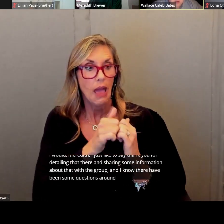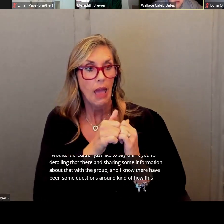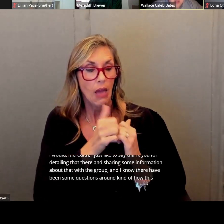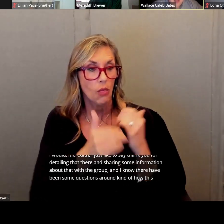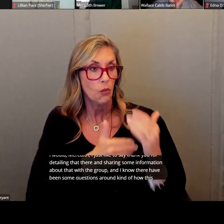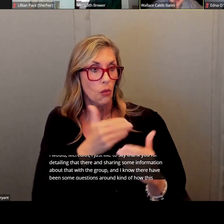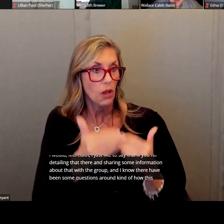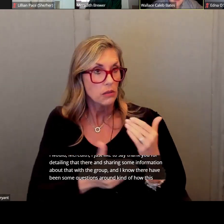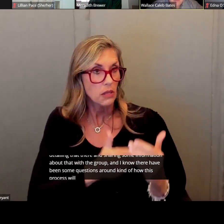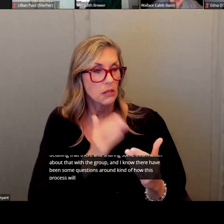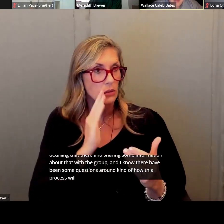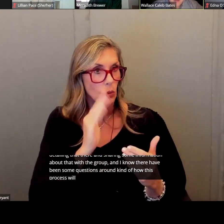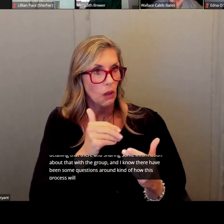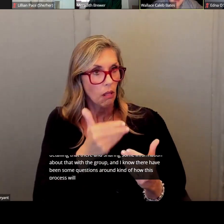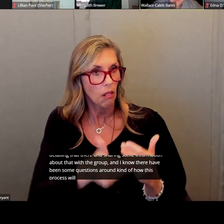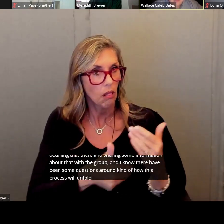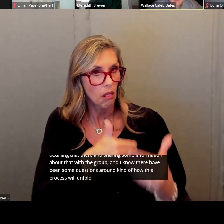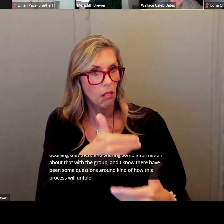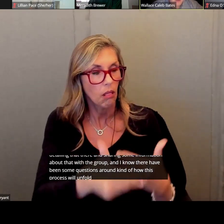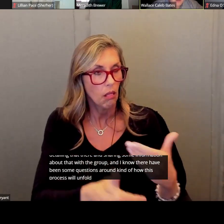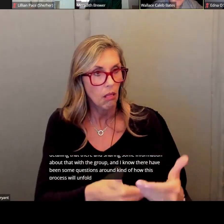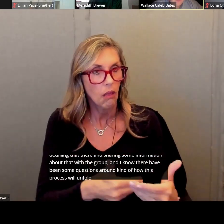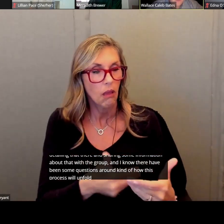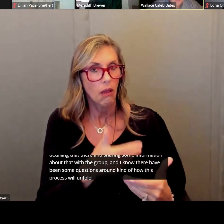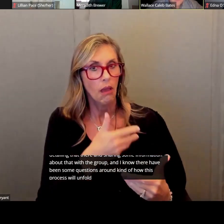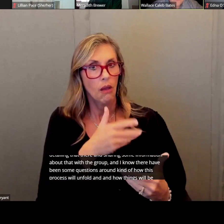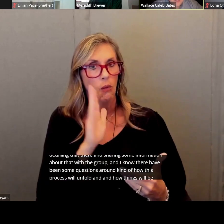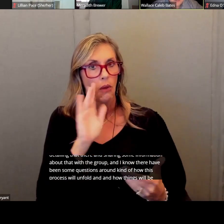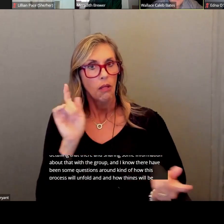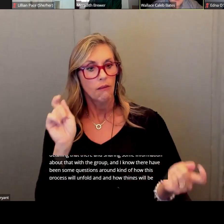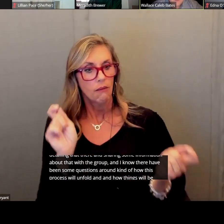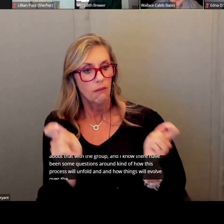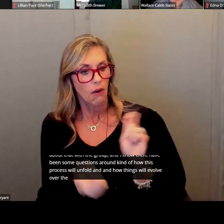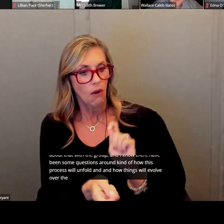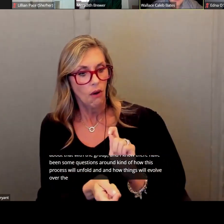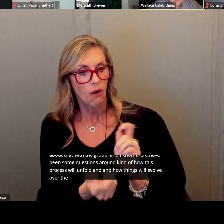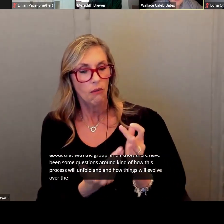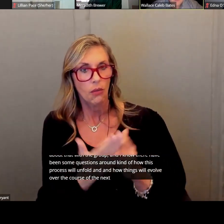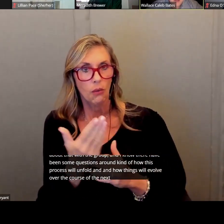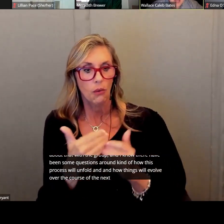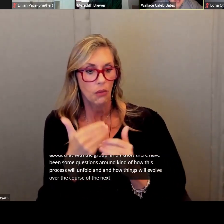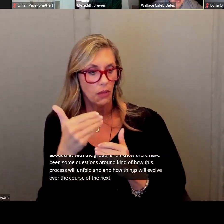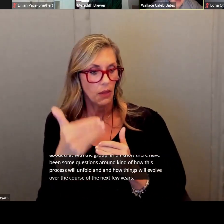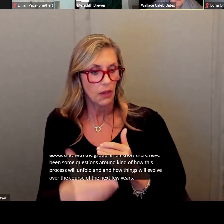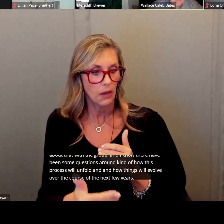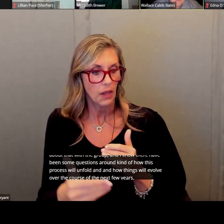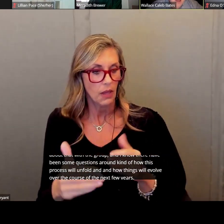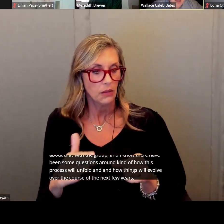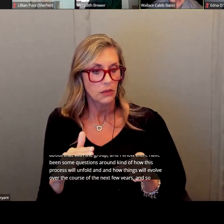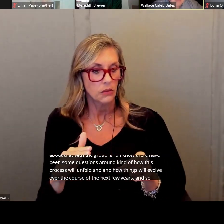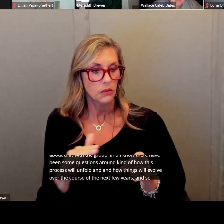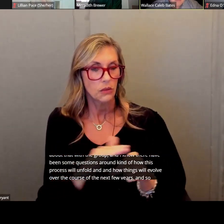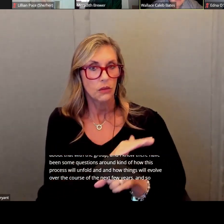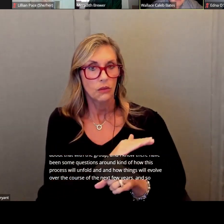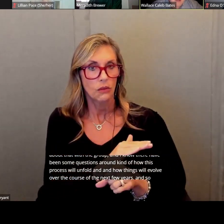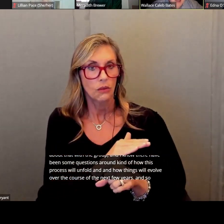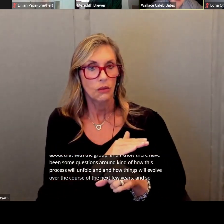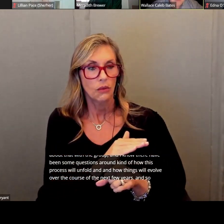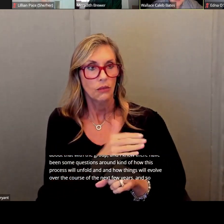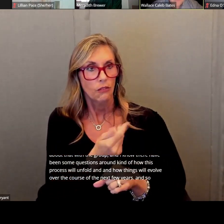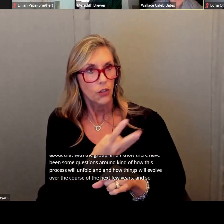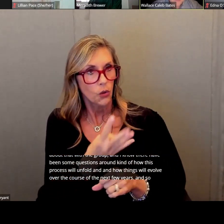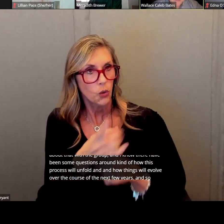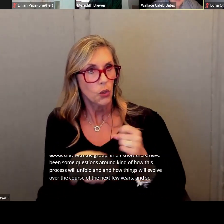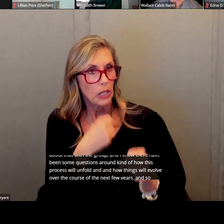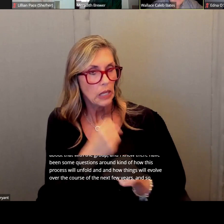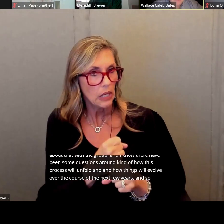unfold and how things will evolve over the course of the next few years. And so I believe